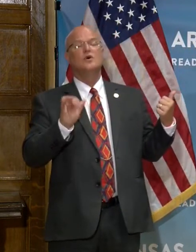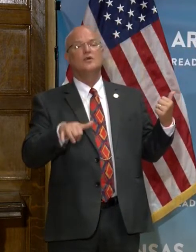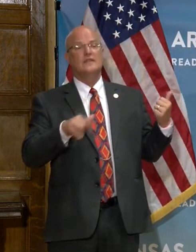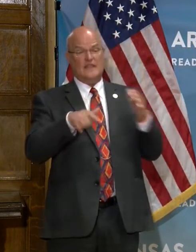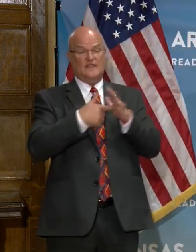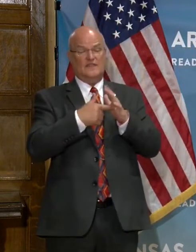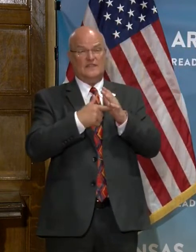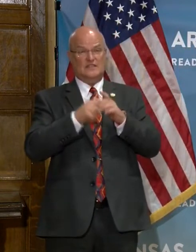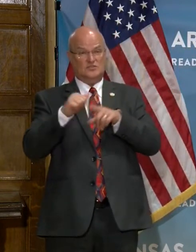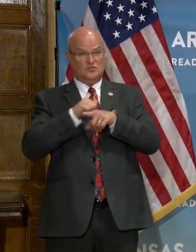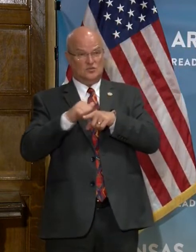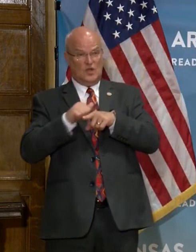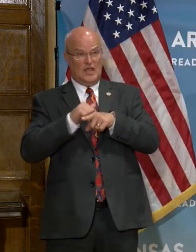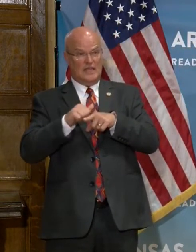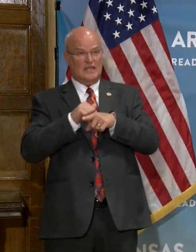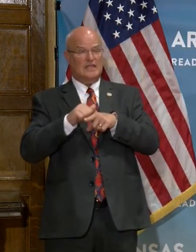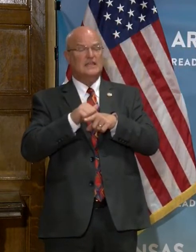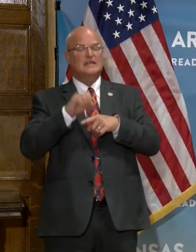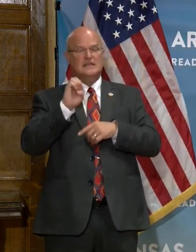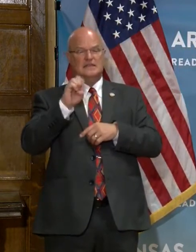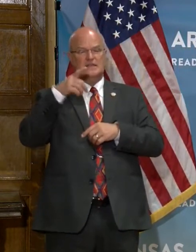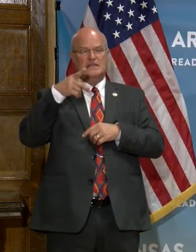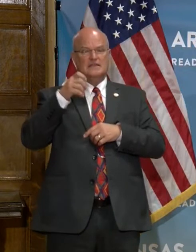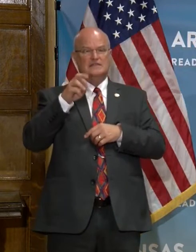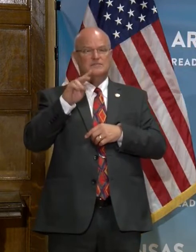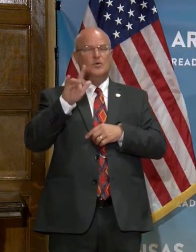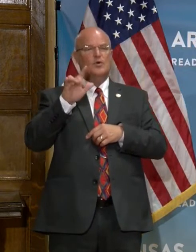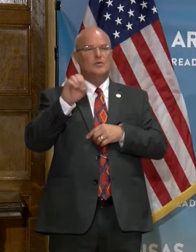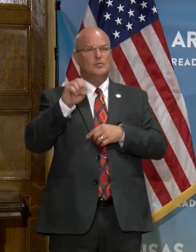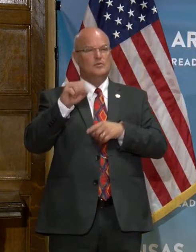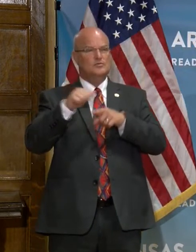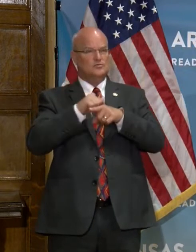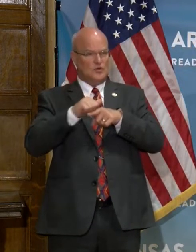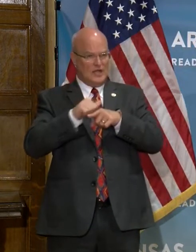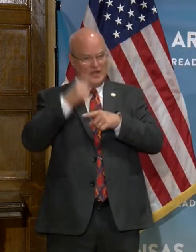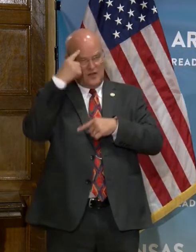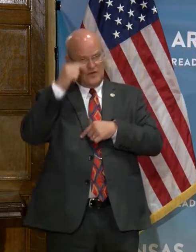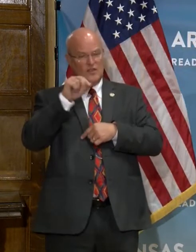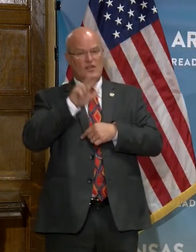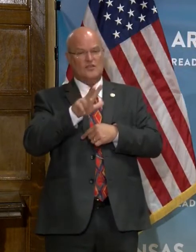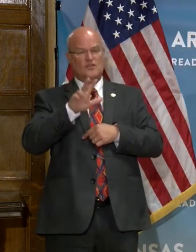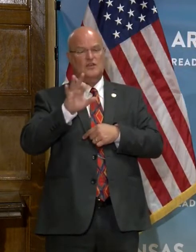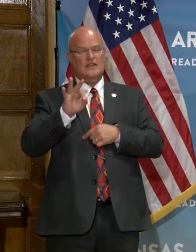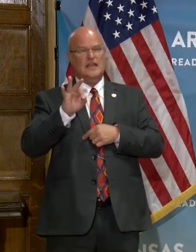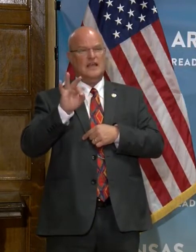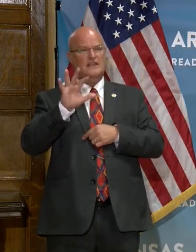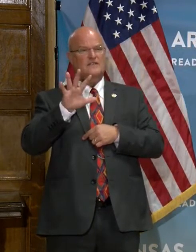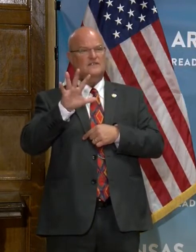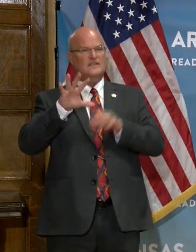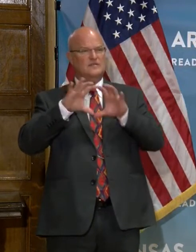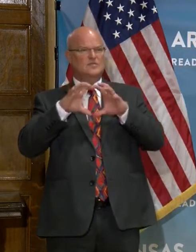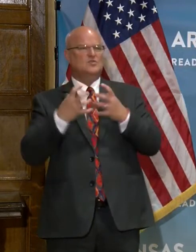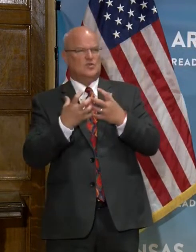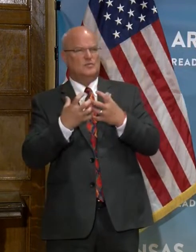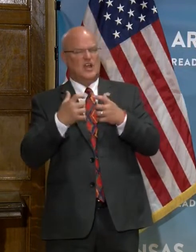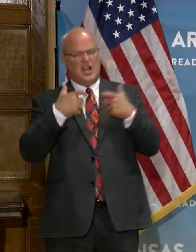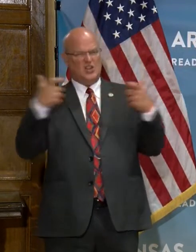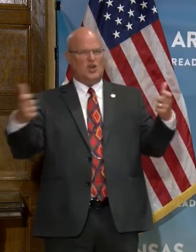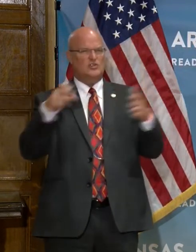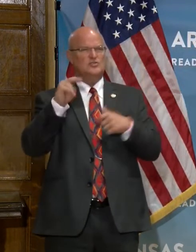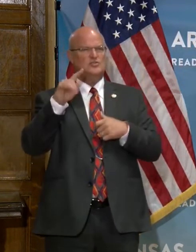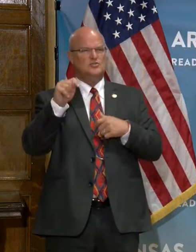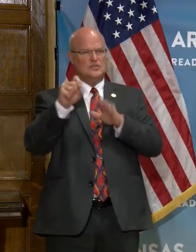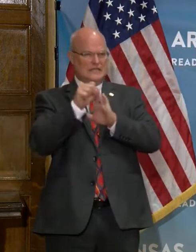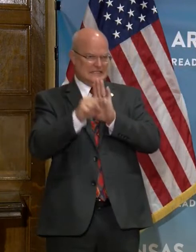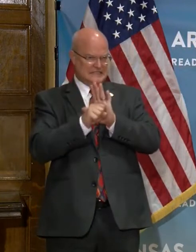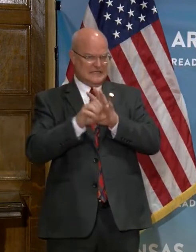this exercise is the Exportable Combat Training Capability exercise for the 39th Infantry Brigade Combat Team, which is our largest unit in the